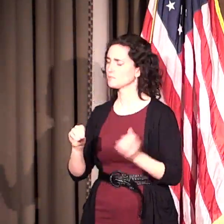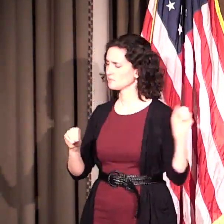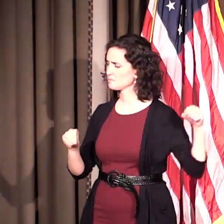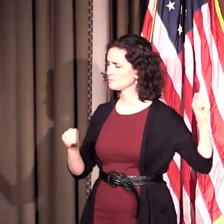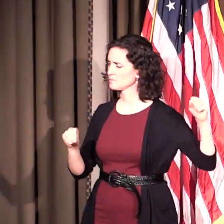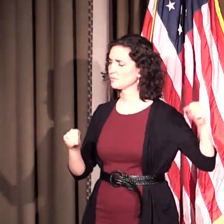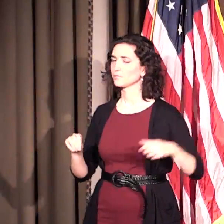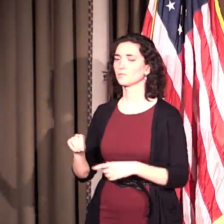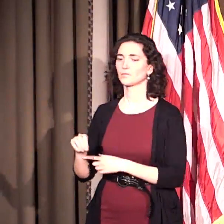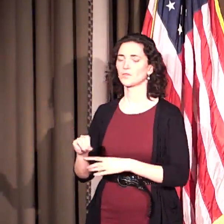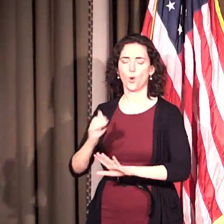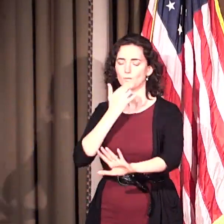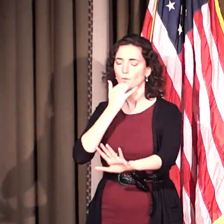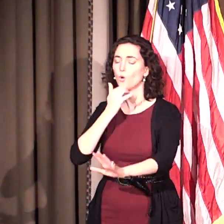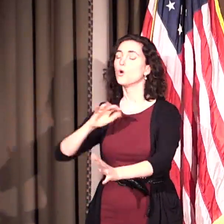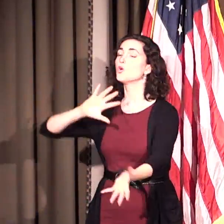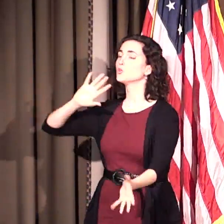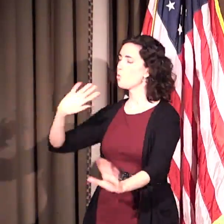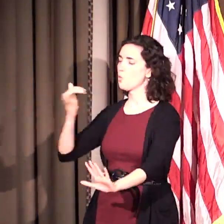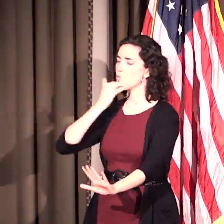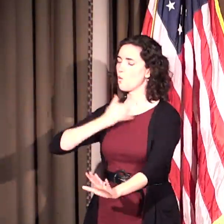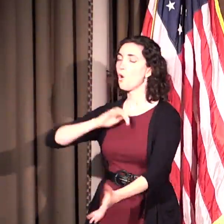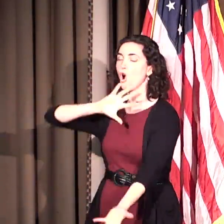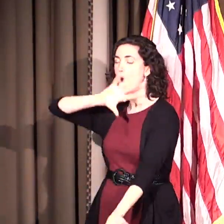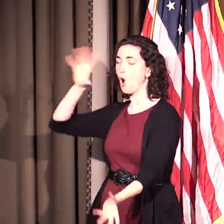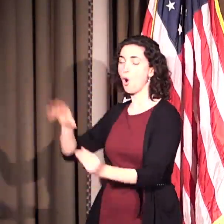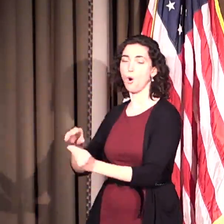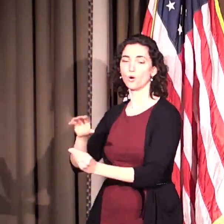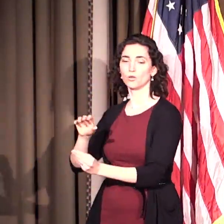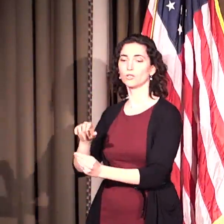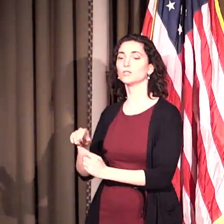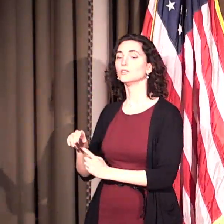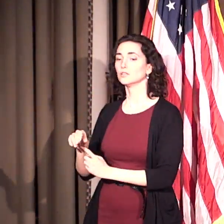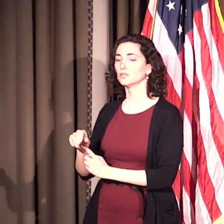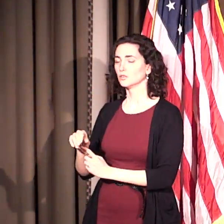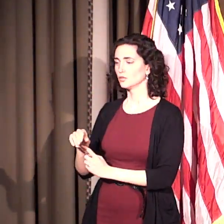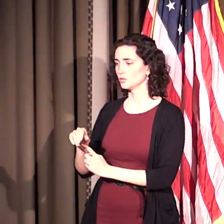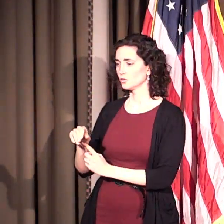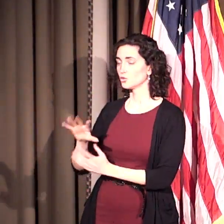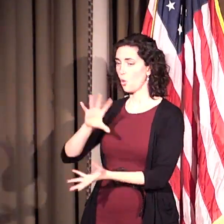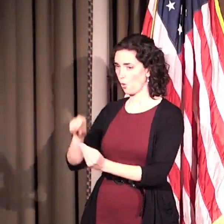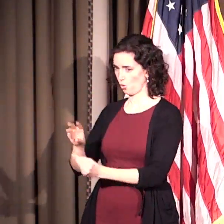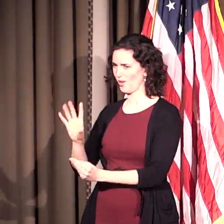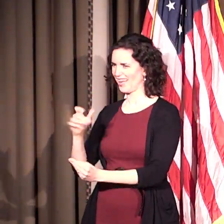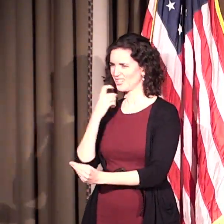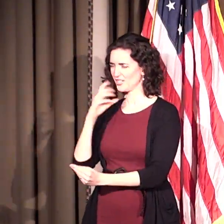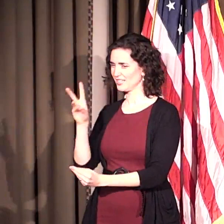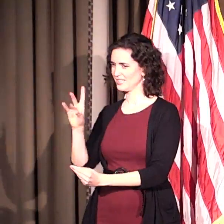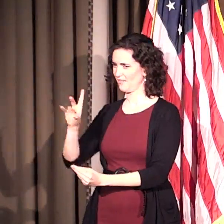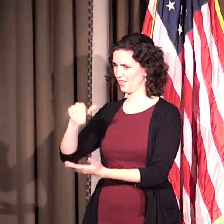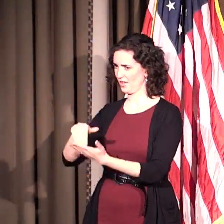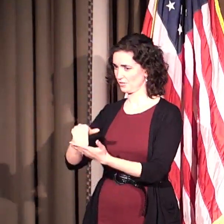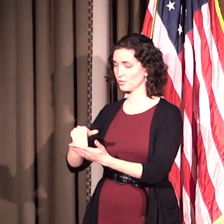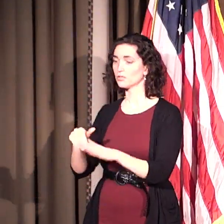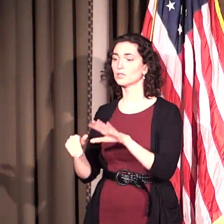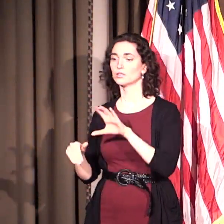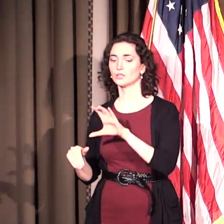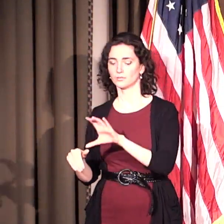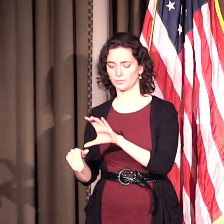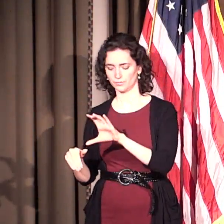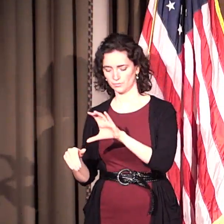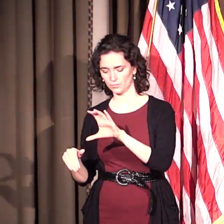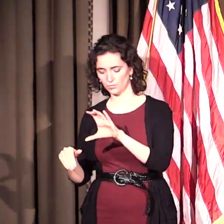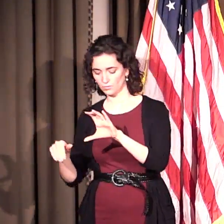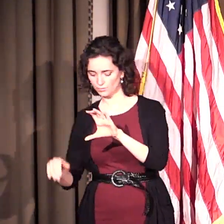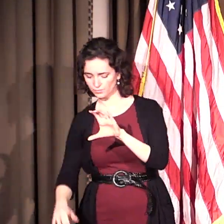I'm sorry, that's the total amount, and 29,250 of those are Pfizer, 38,100 of those are